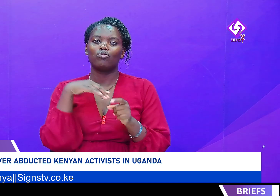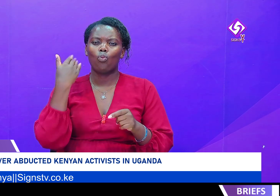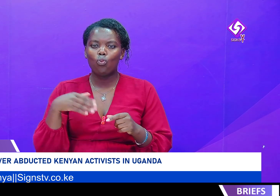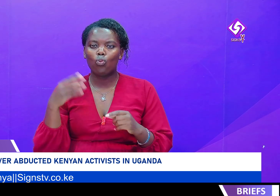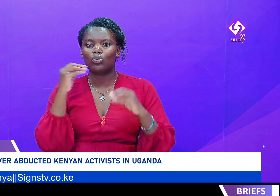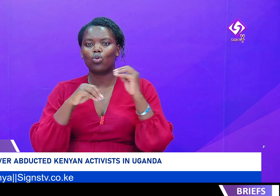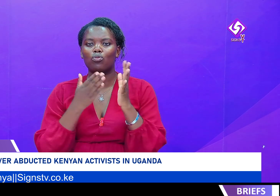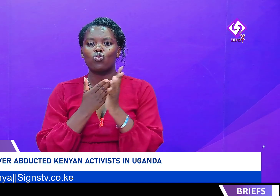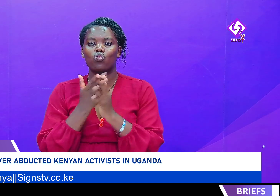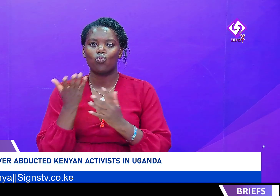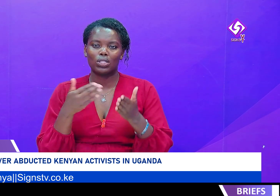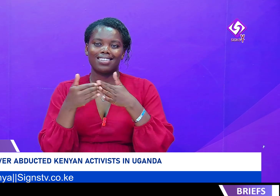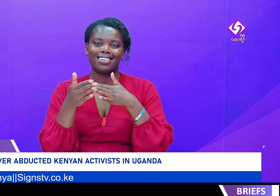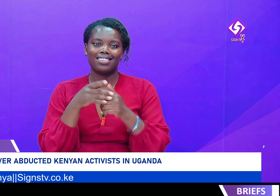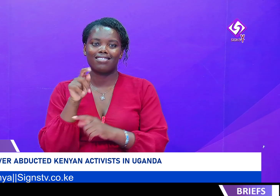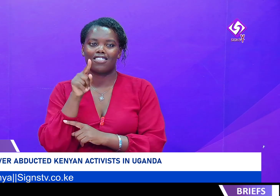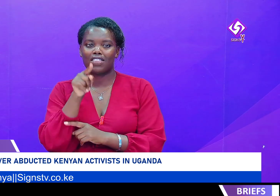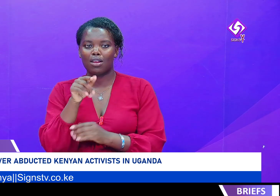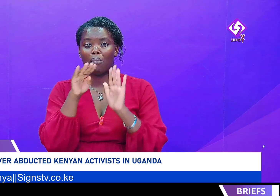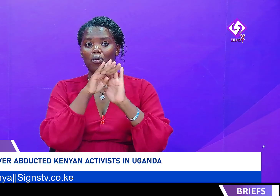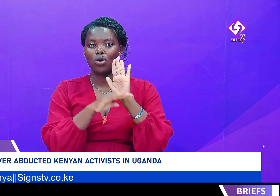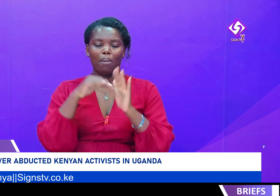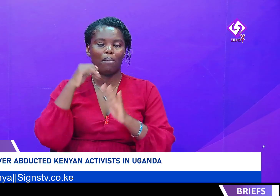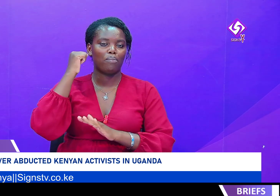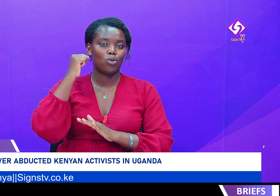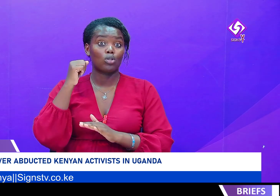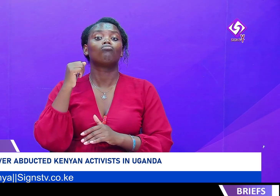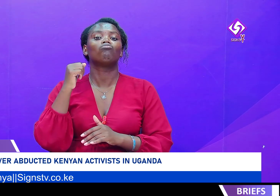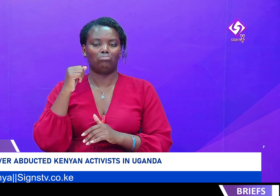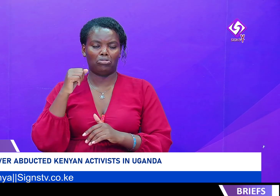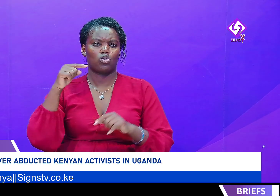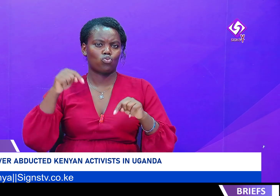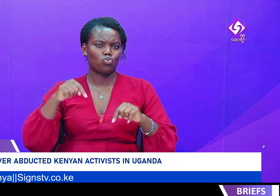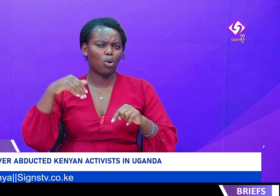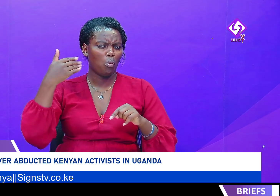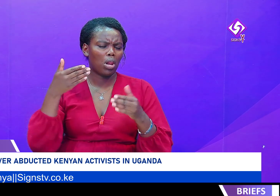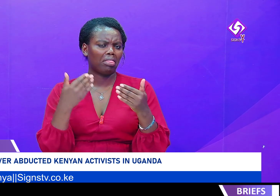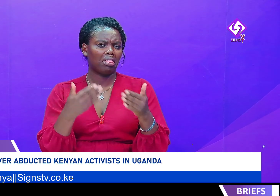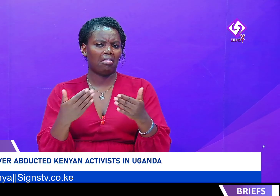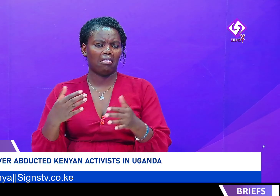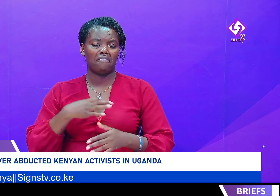Oyo is a well-known figure and regular contributor to the Science TV program Politics Today.